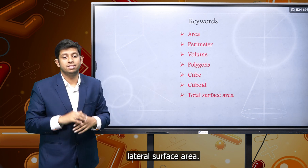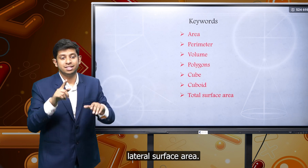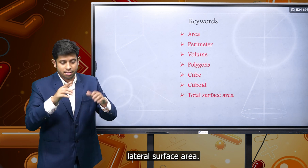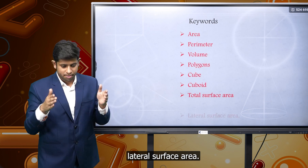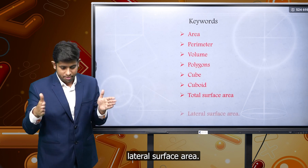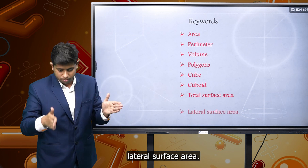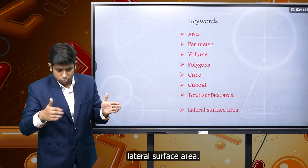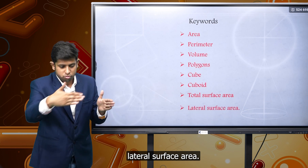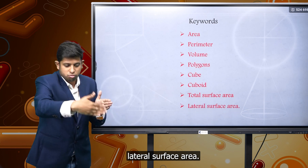lateral surface area.